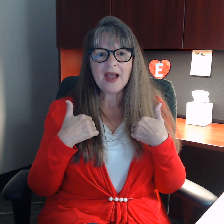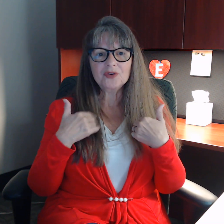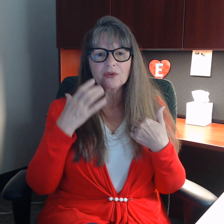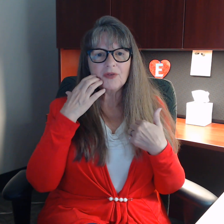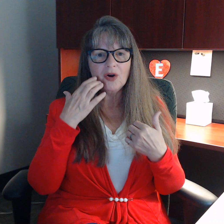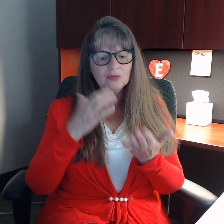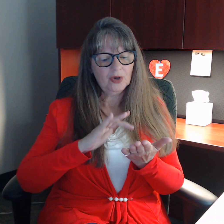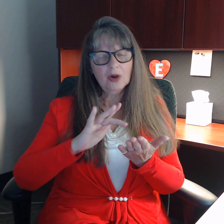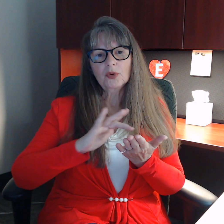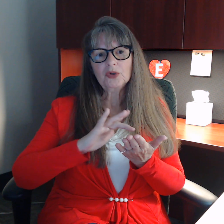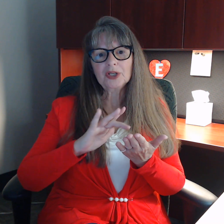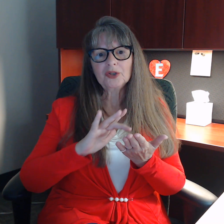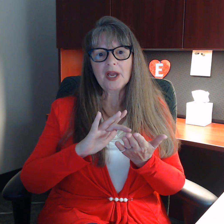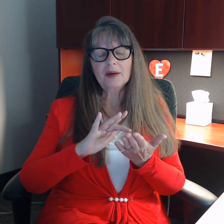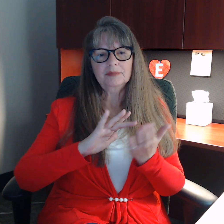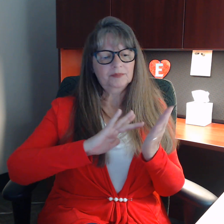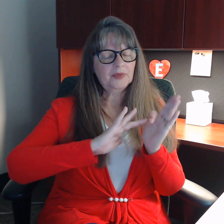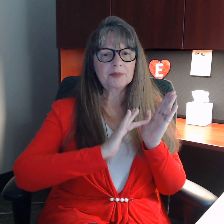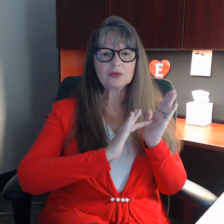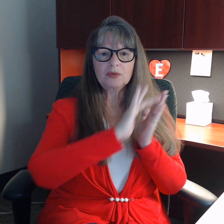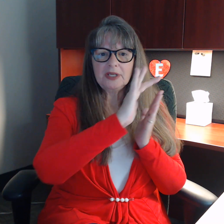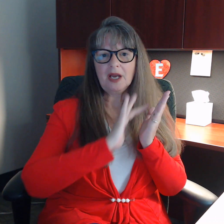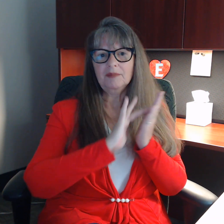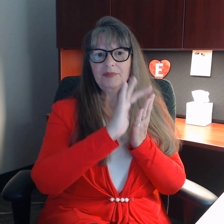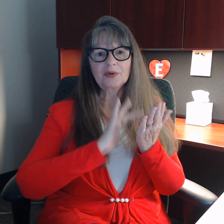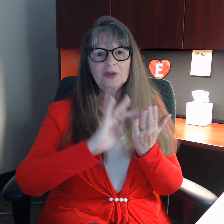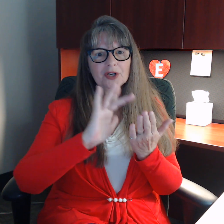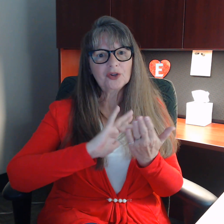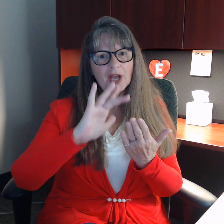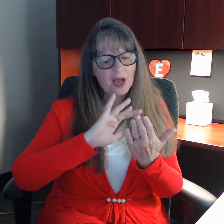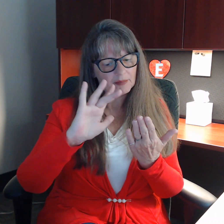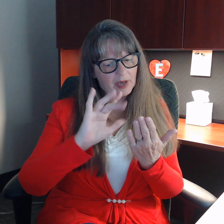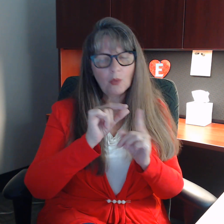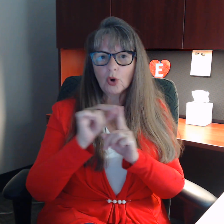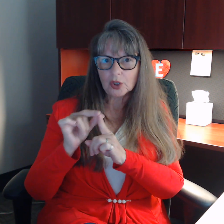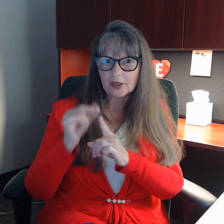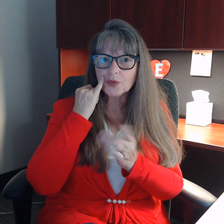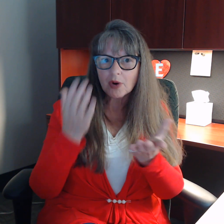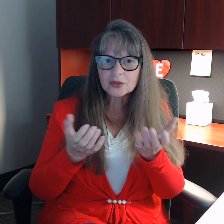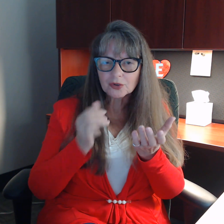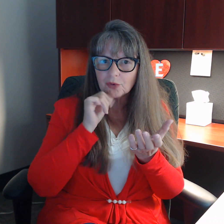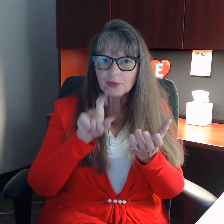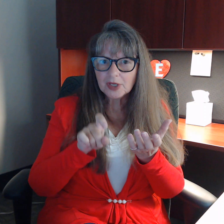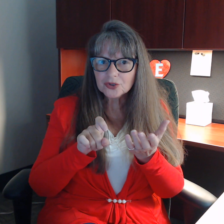your phone where you can look up, I'm scrolling up, where you can look up a word if you want to. You don't need your